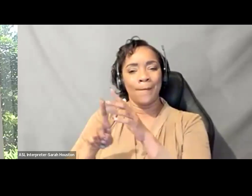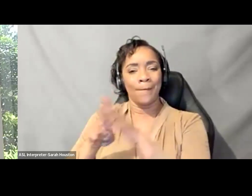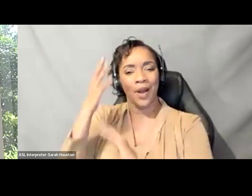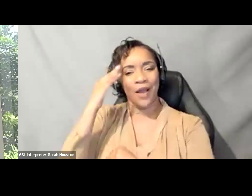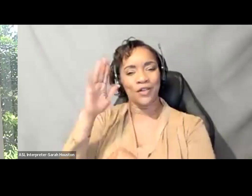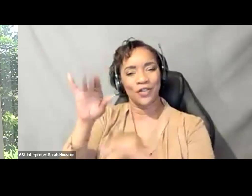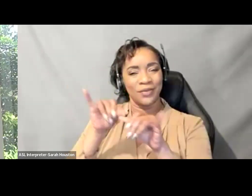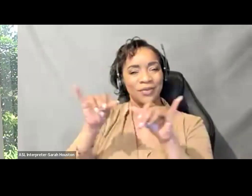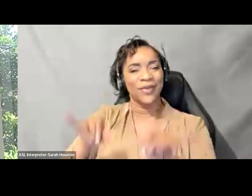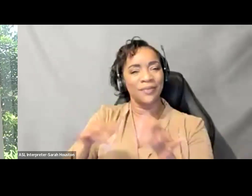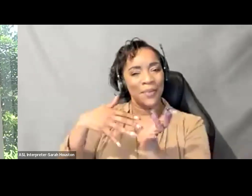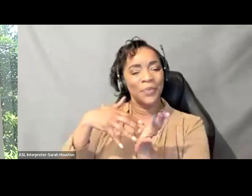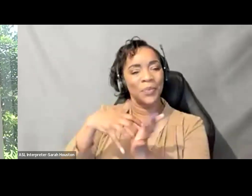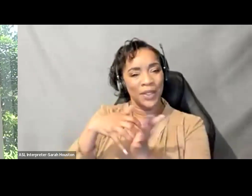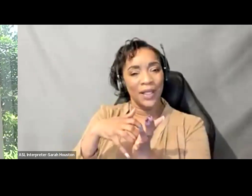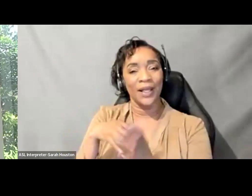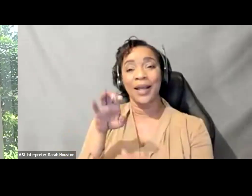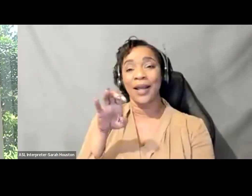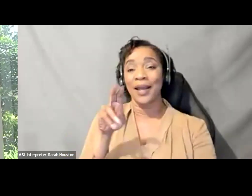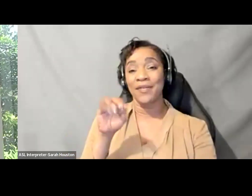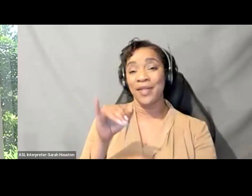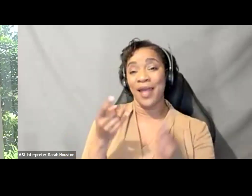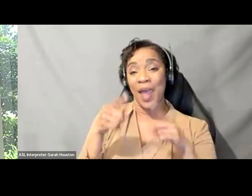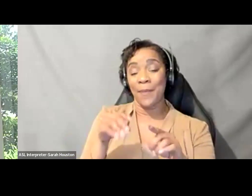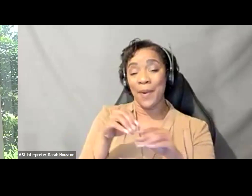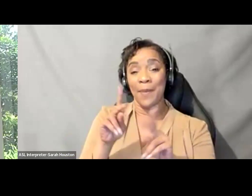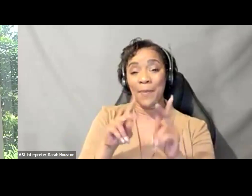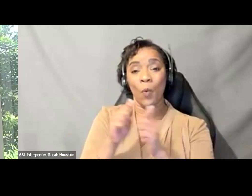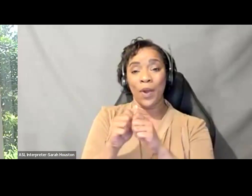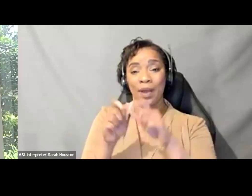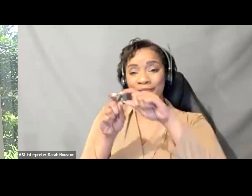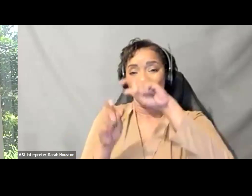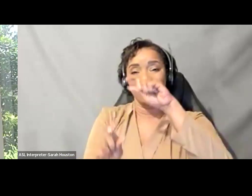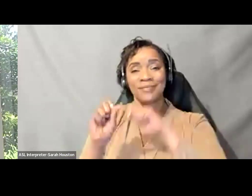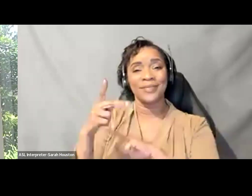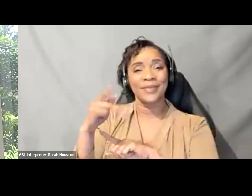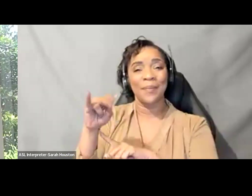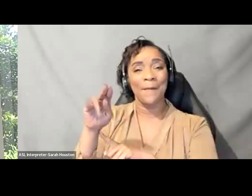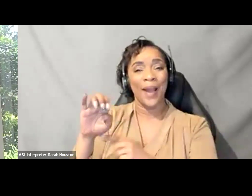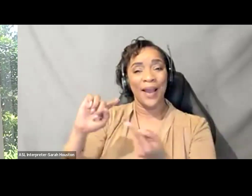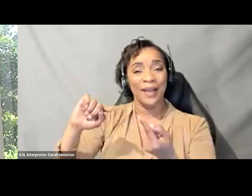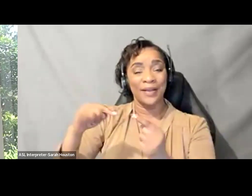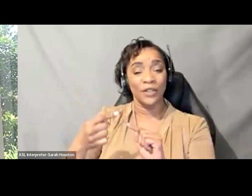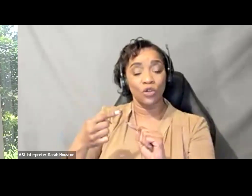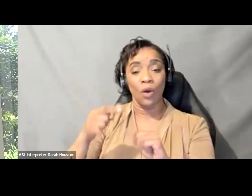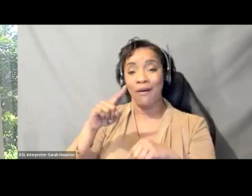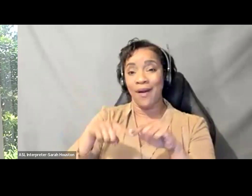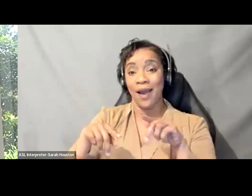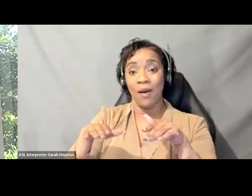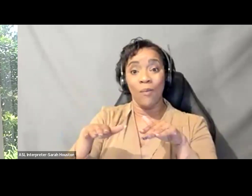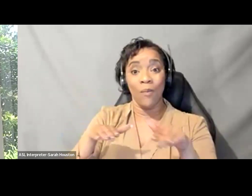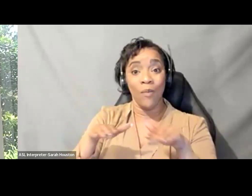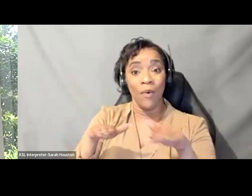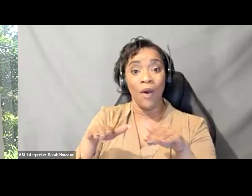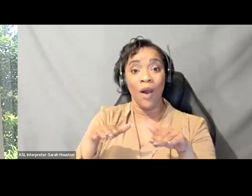who have spinal cord injuries, we were concerned if they had quadriplegia, that they wouldn't be able, that they could